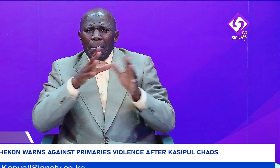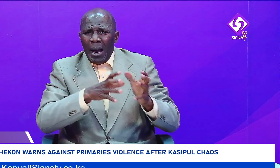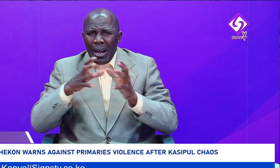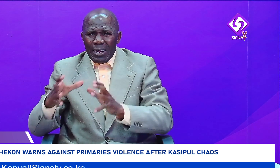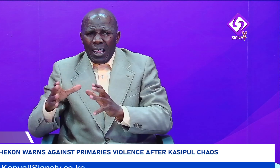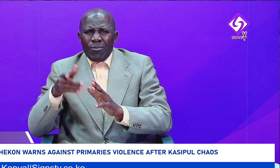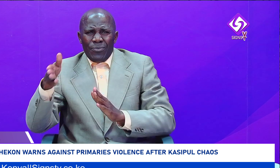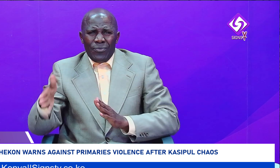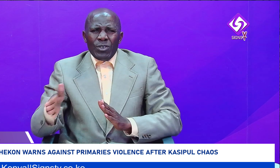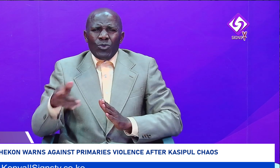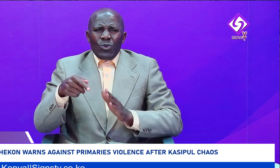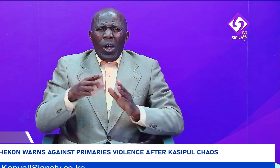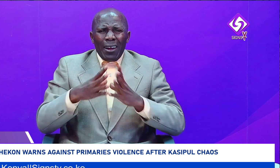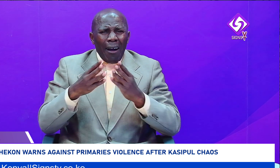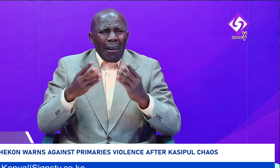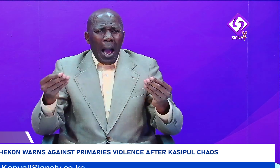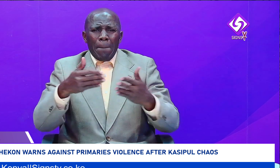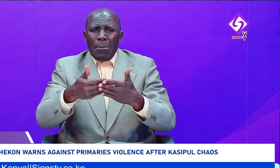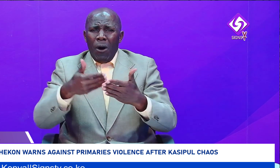of violence during party primaries.